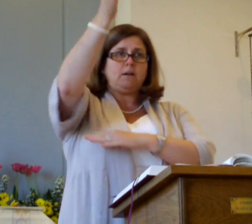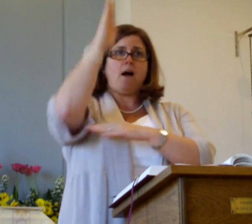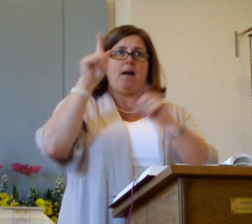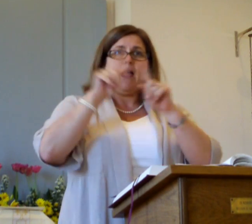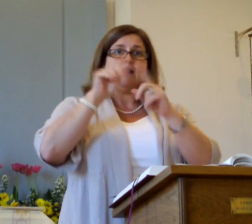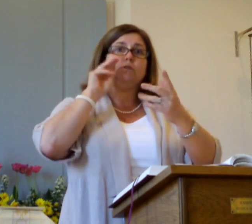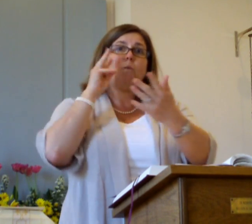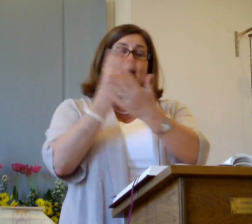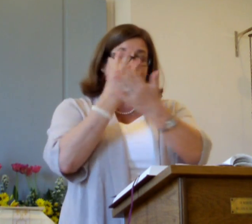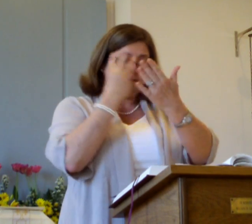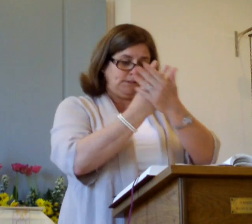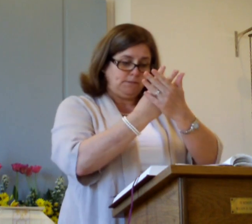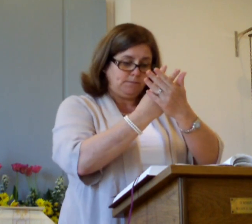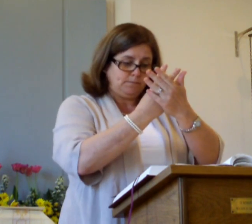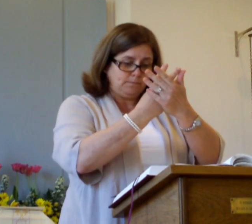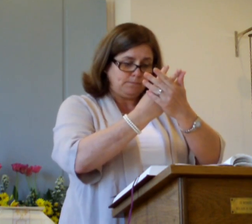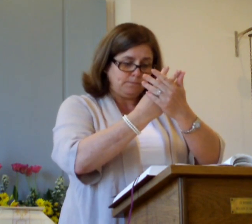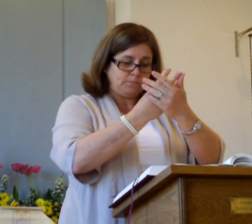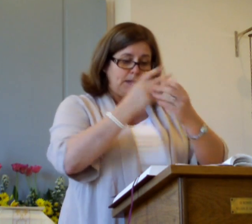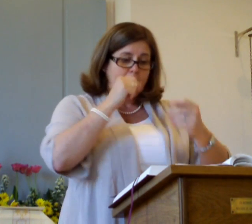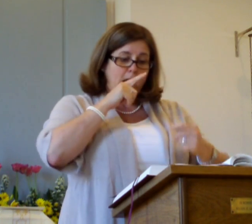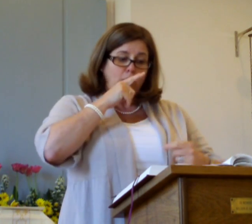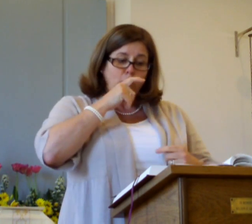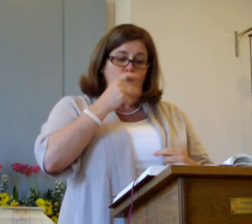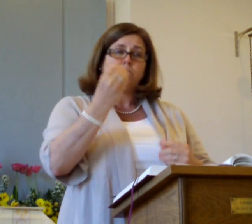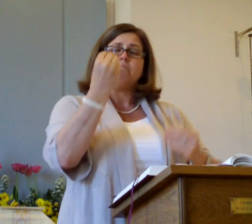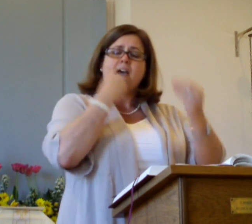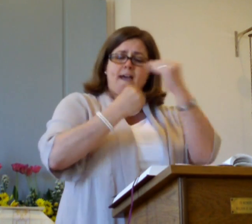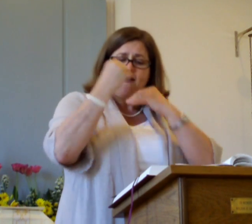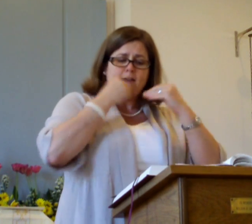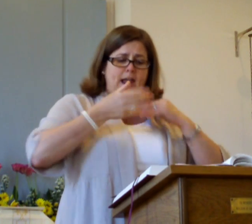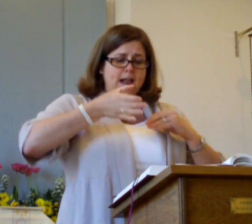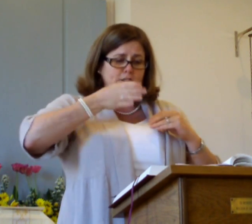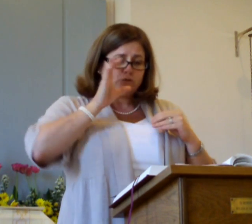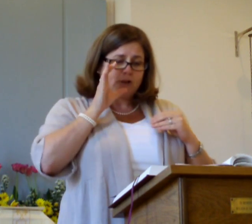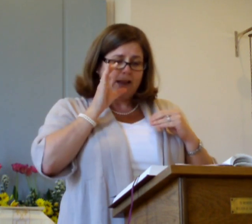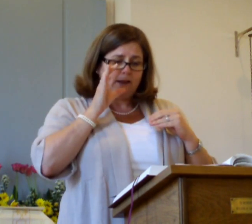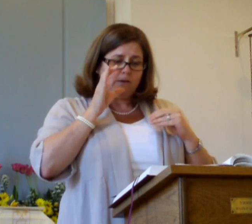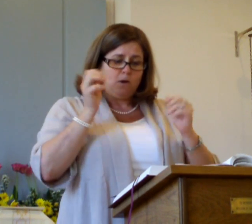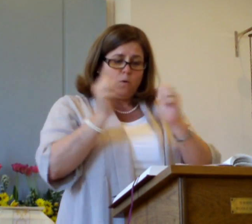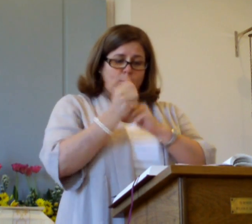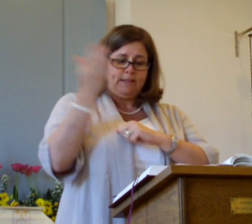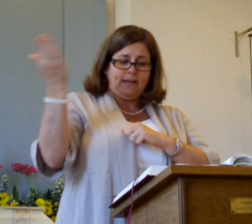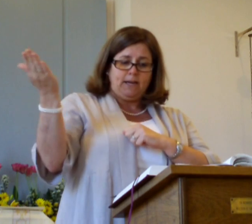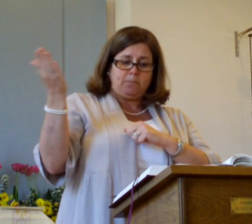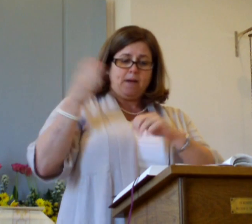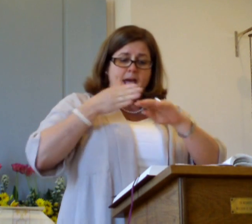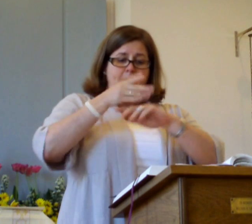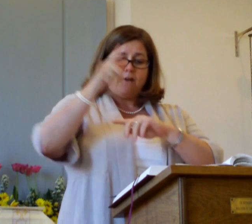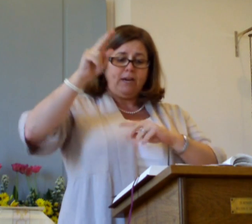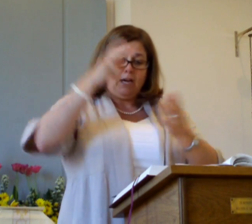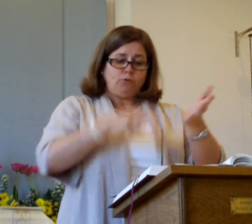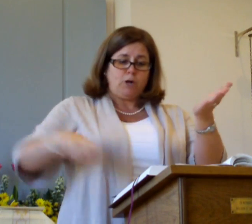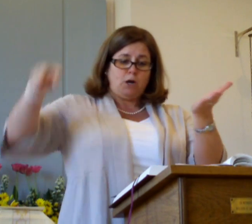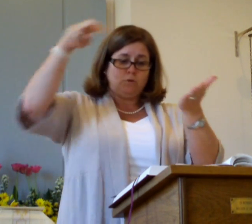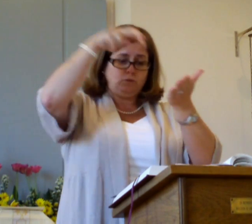God had wept. A huge aid and trade with him as he rose